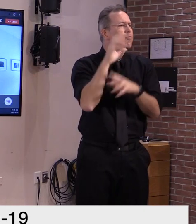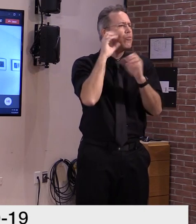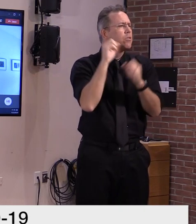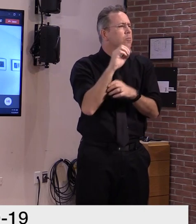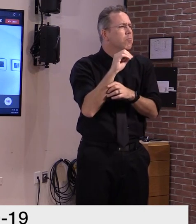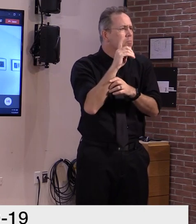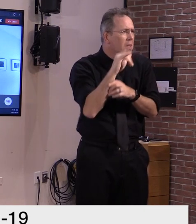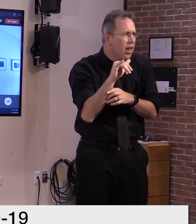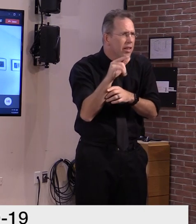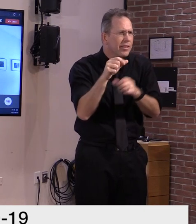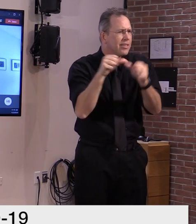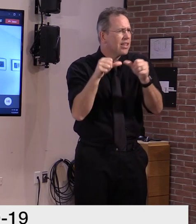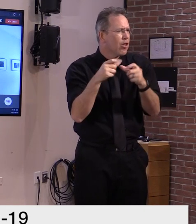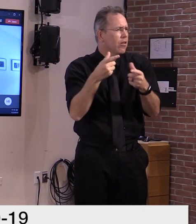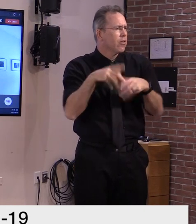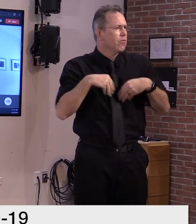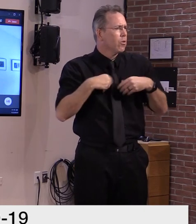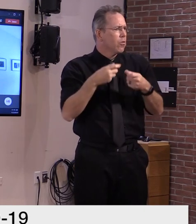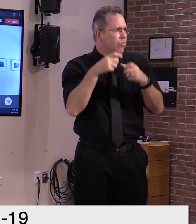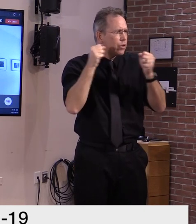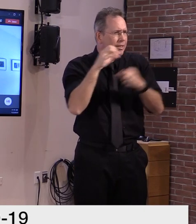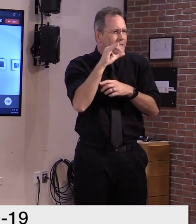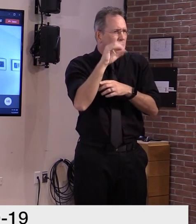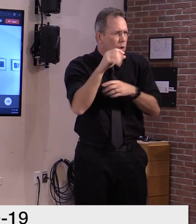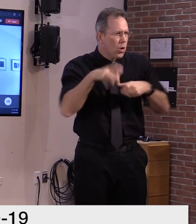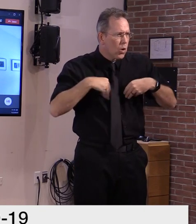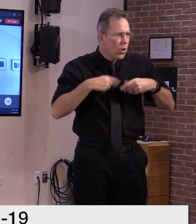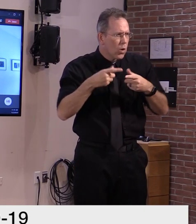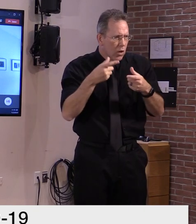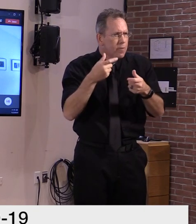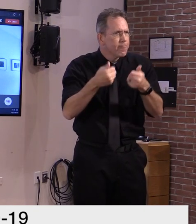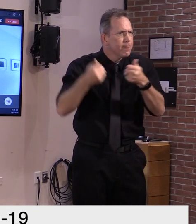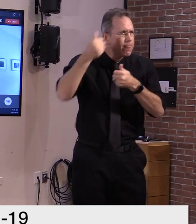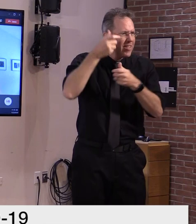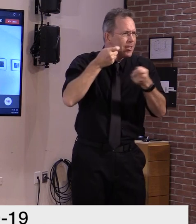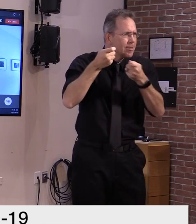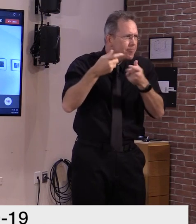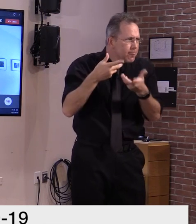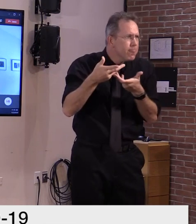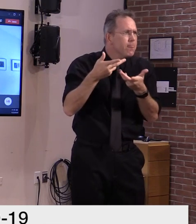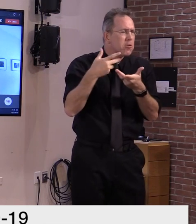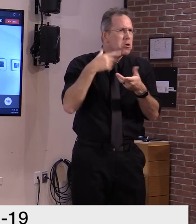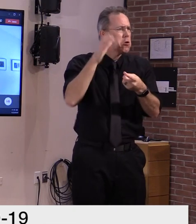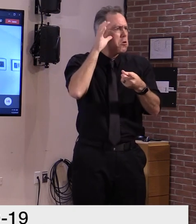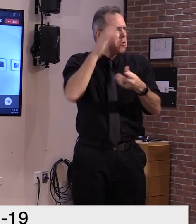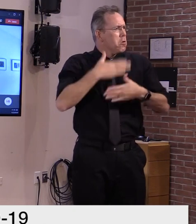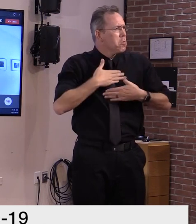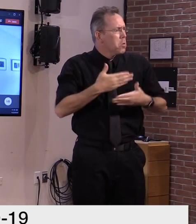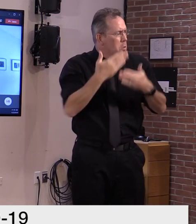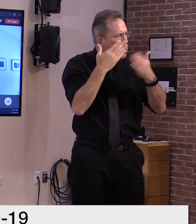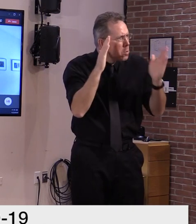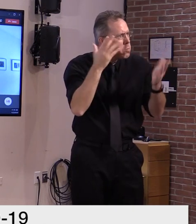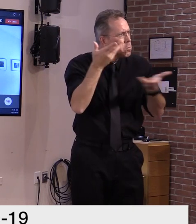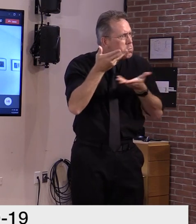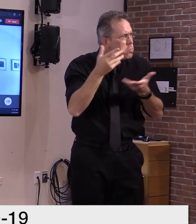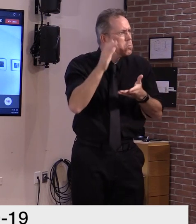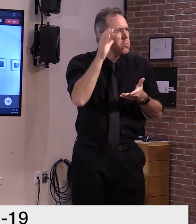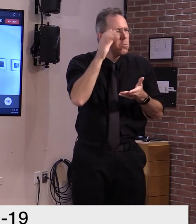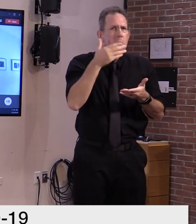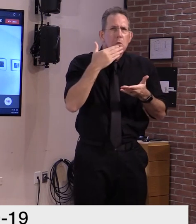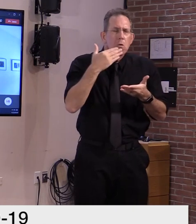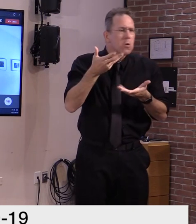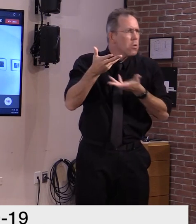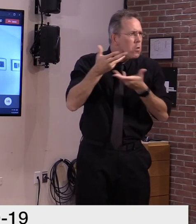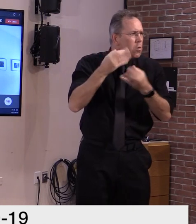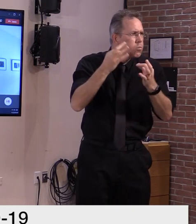has proactively come to us and said, here are some suggestions, what do you think, it worked with us as we went back and forth.